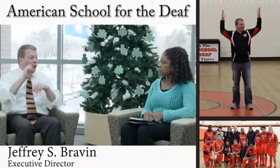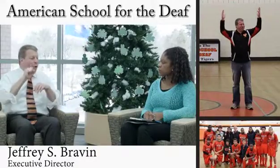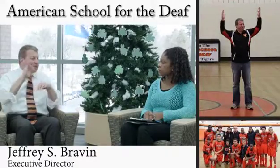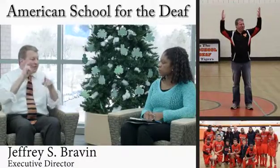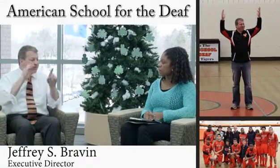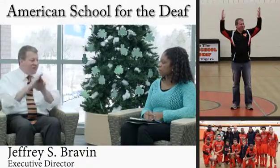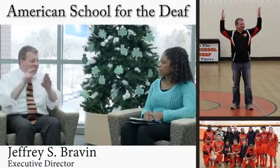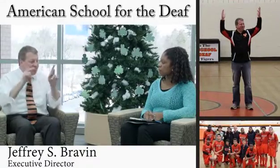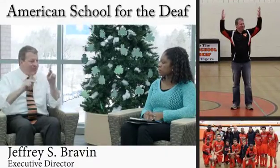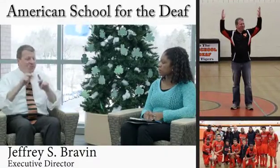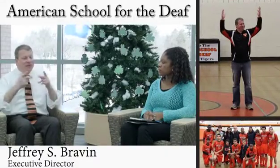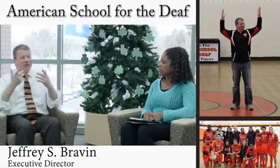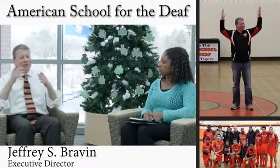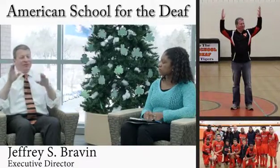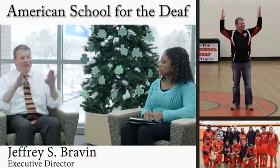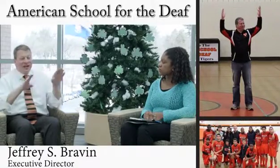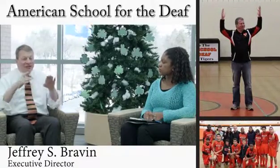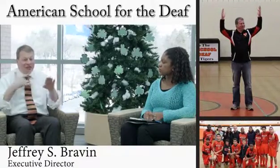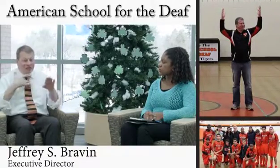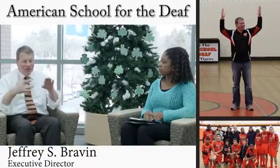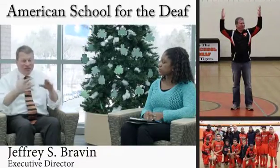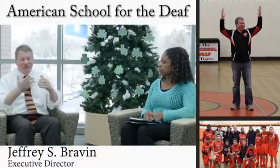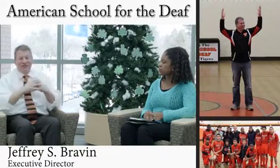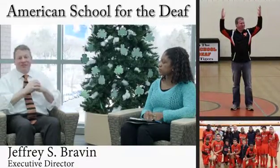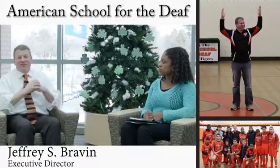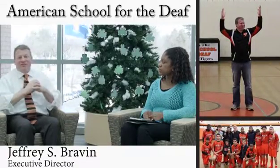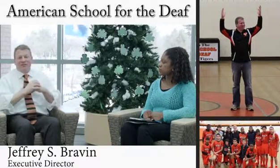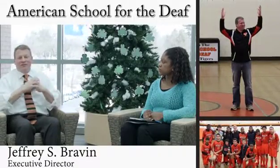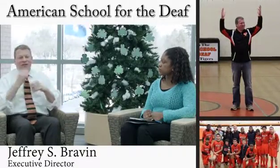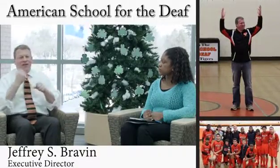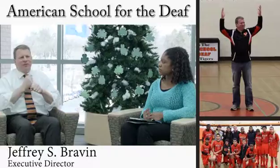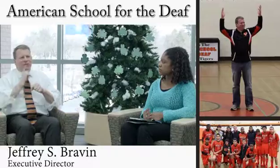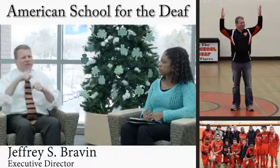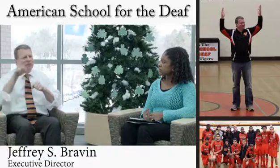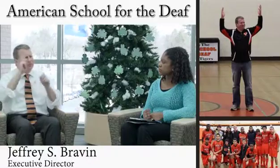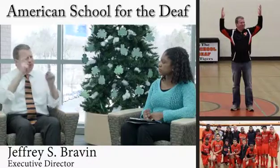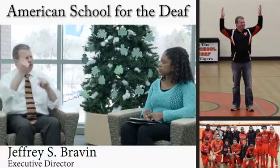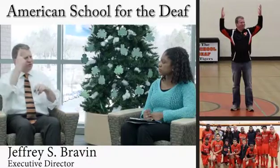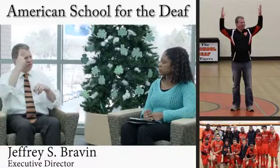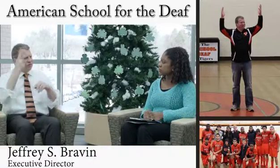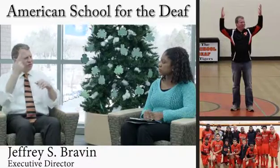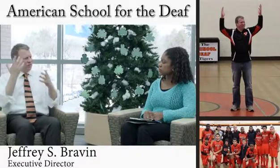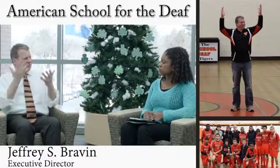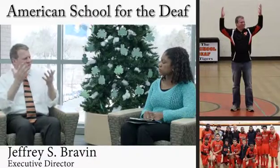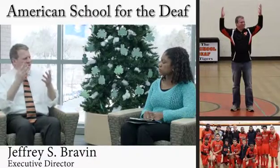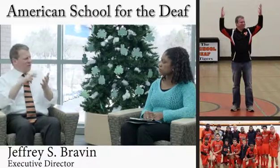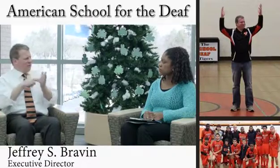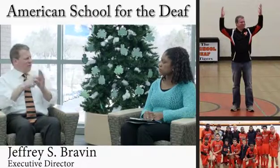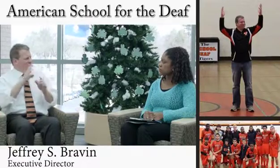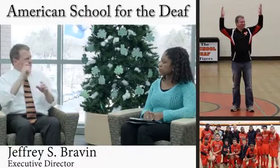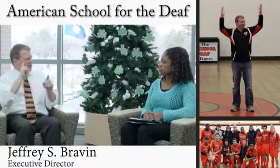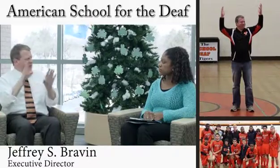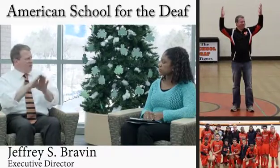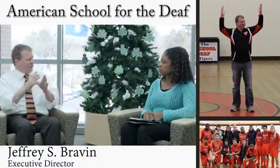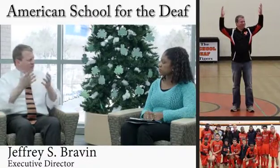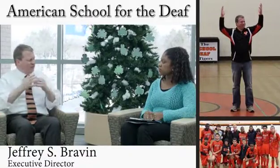people, the norms, behaviors, and make sure people understand what it means to be